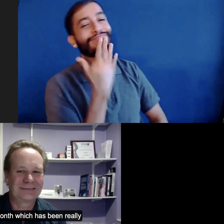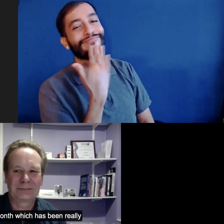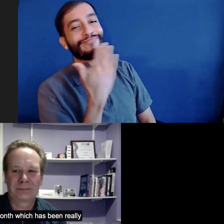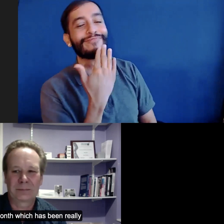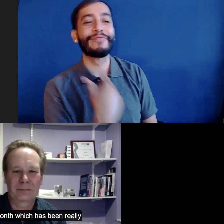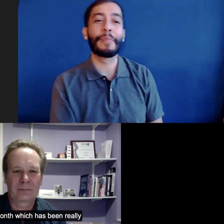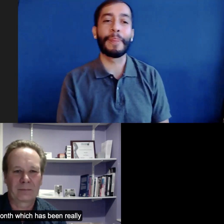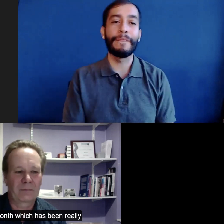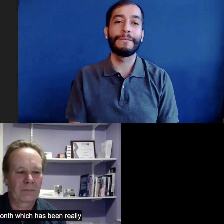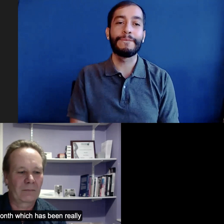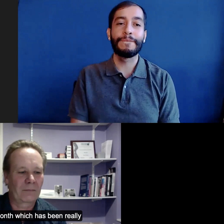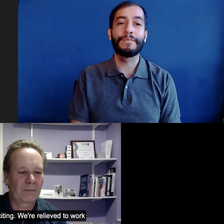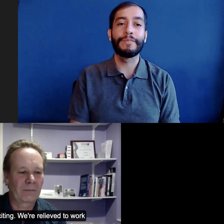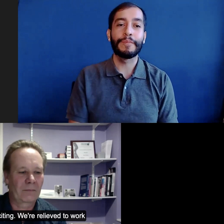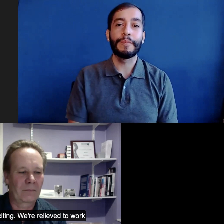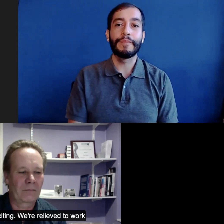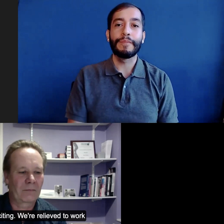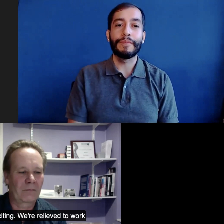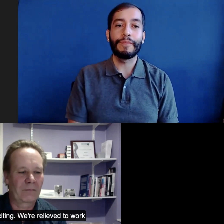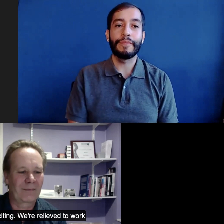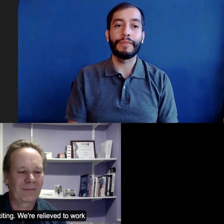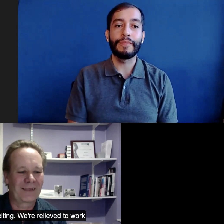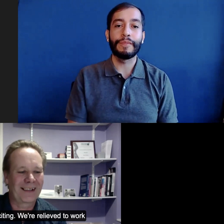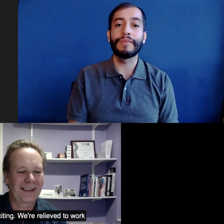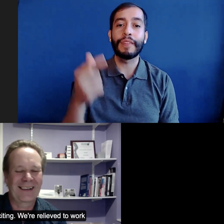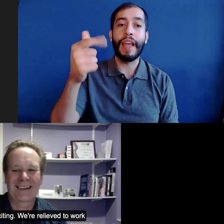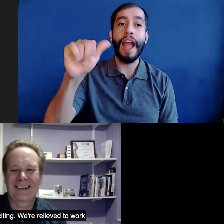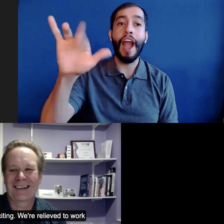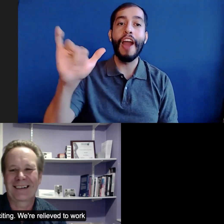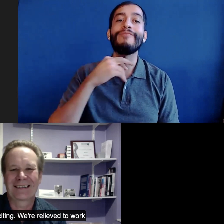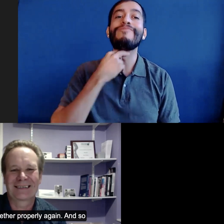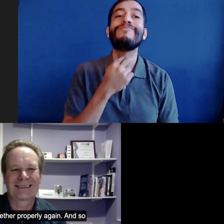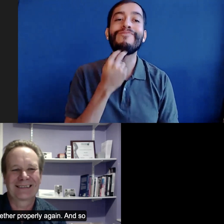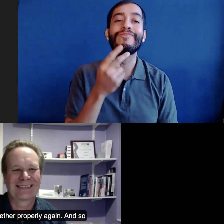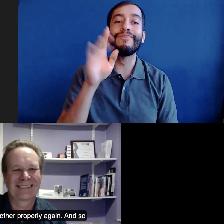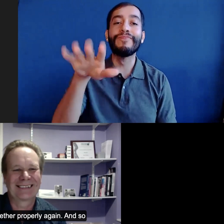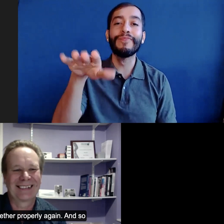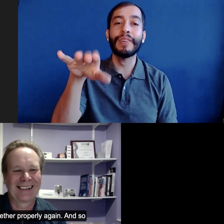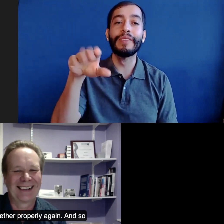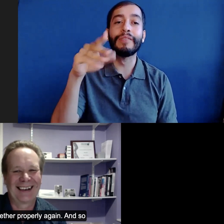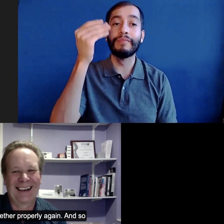I actually have two. The voiceovers are incredible as well. I'll just point that out. So they really are good.